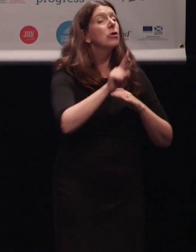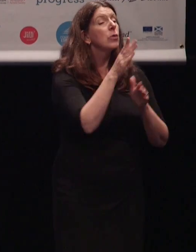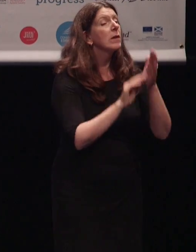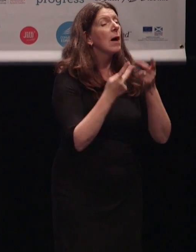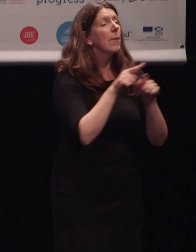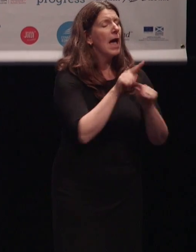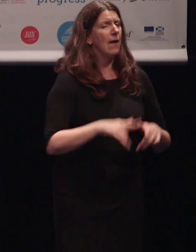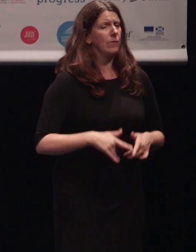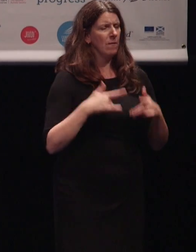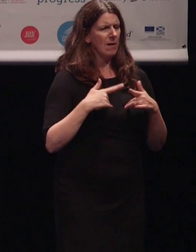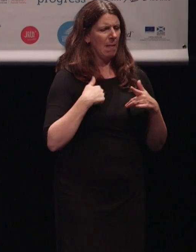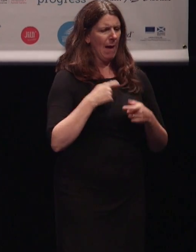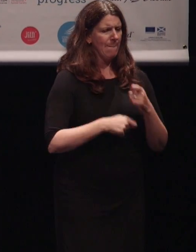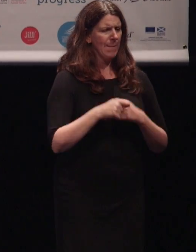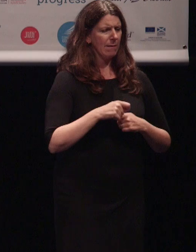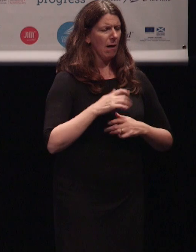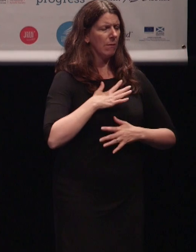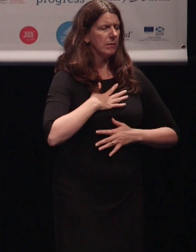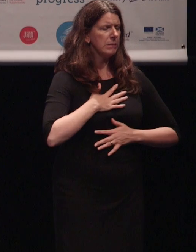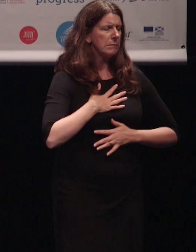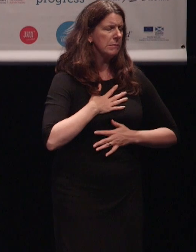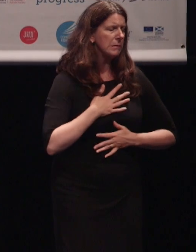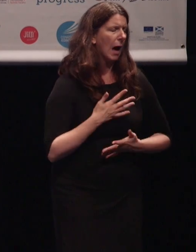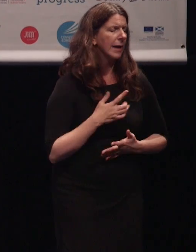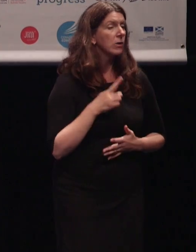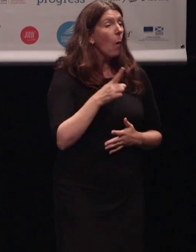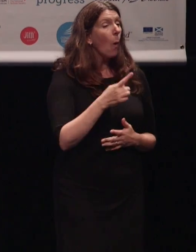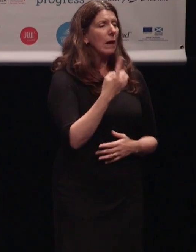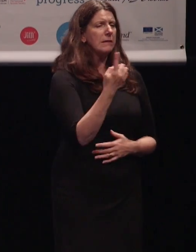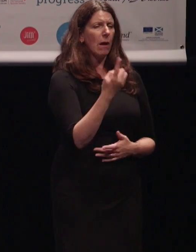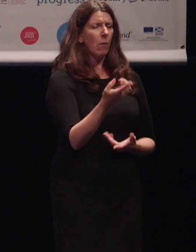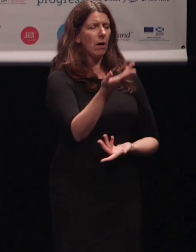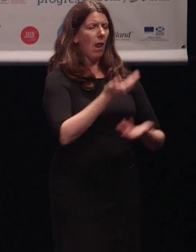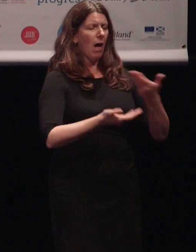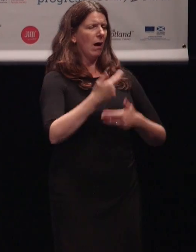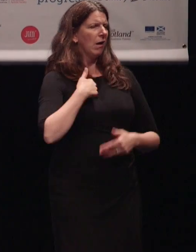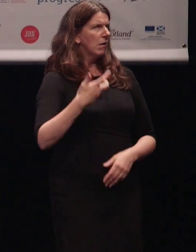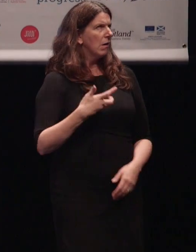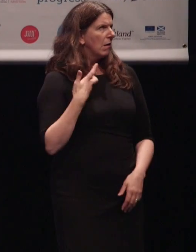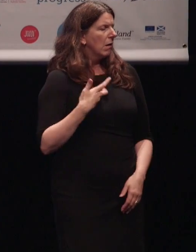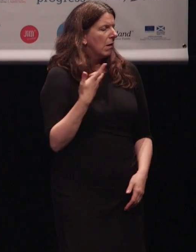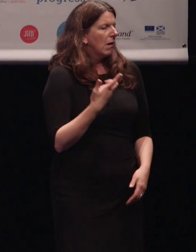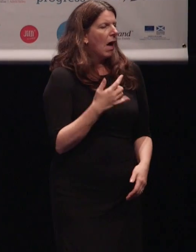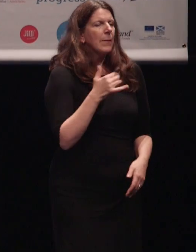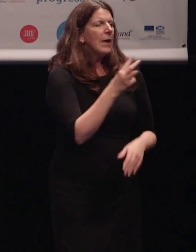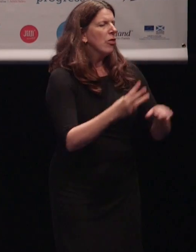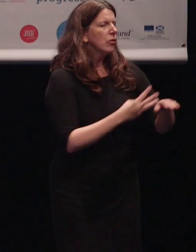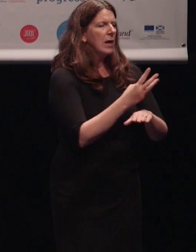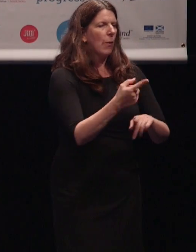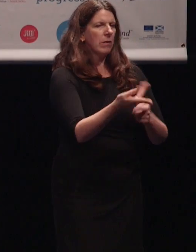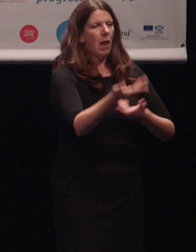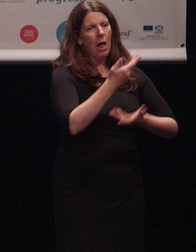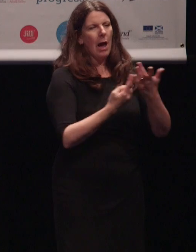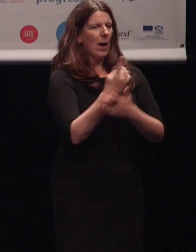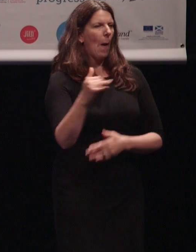or irritated, because that can happen even if I'm a professional. If someone talks to me 3 hours about airplanes,